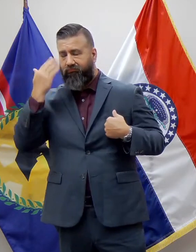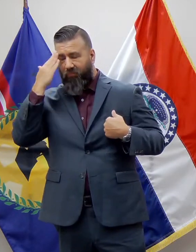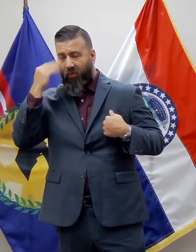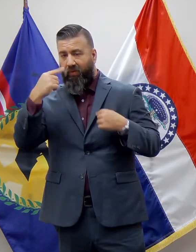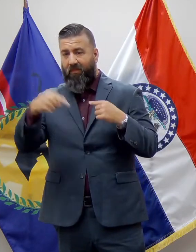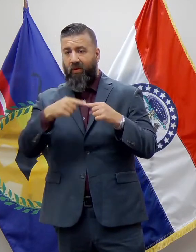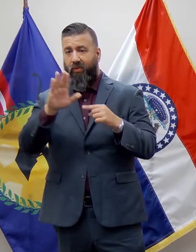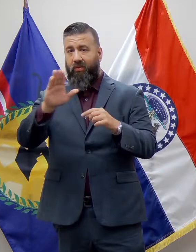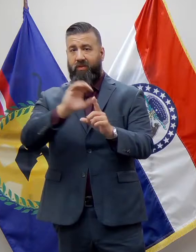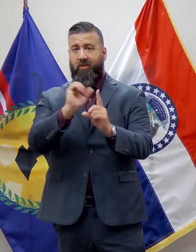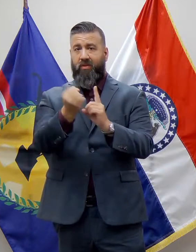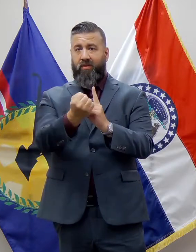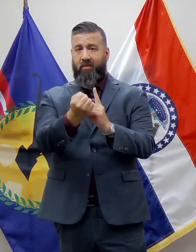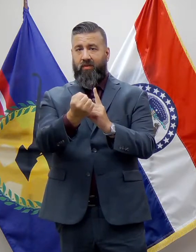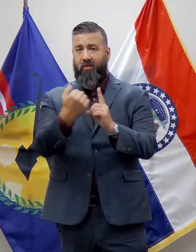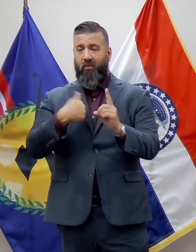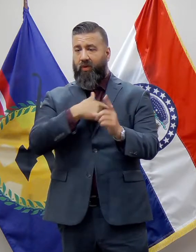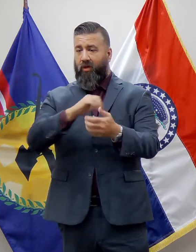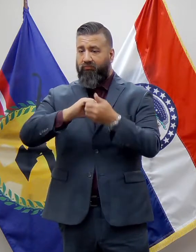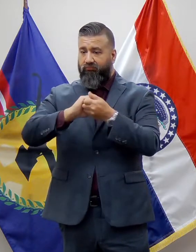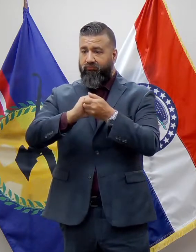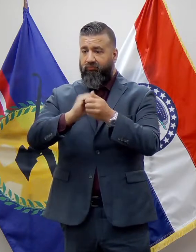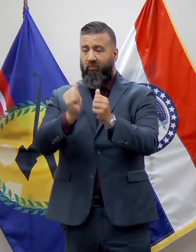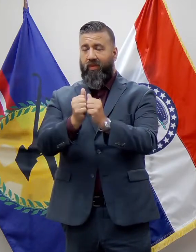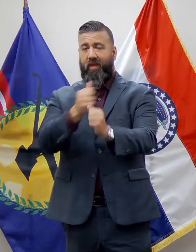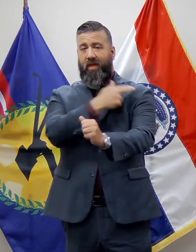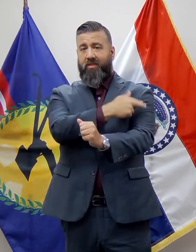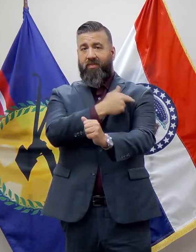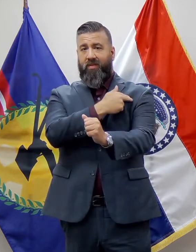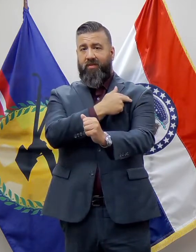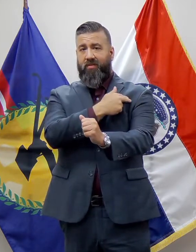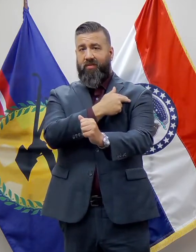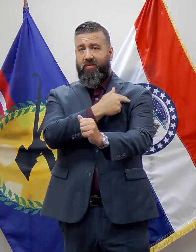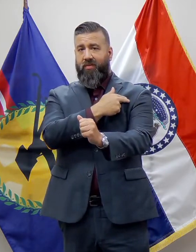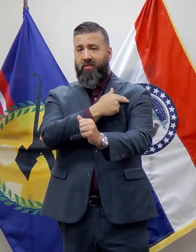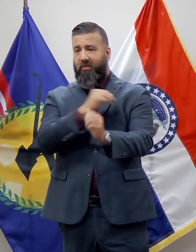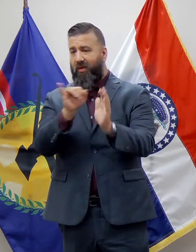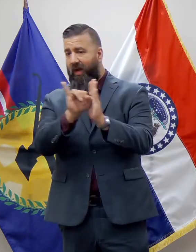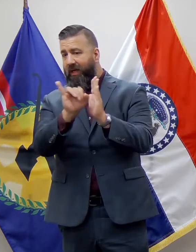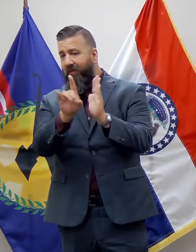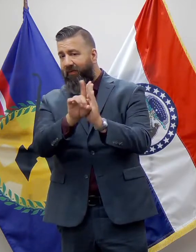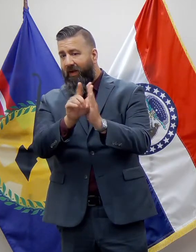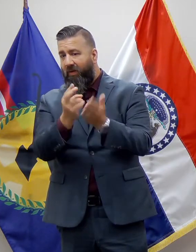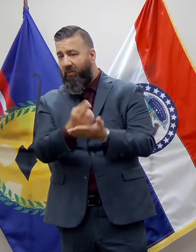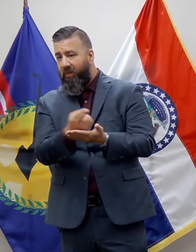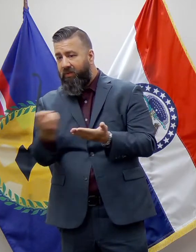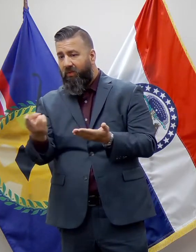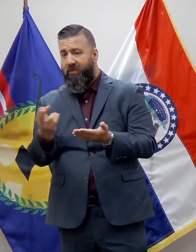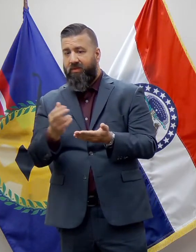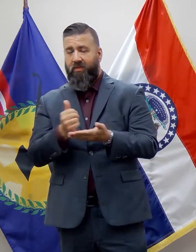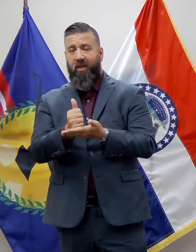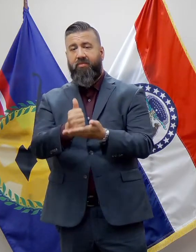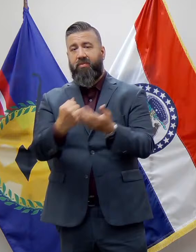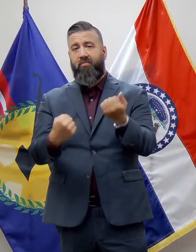working with area hospitals to fully characterize the problems and identify resources to support